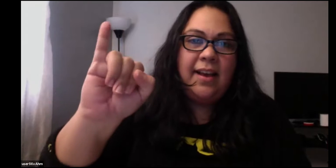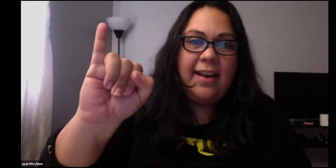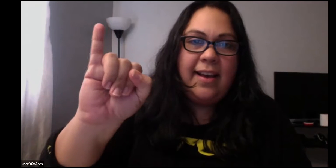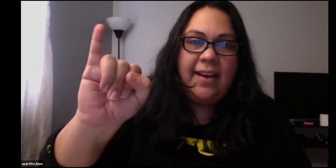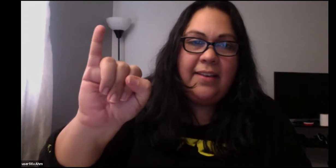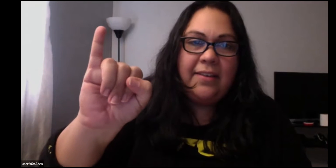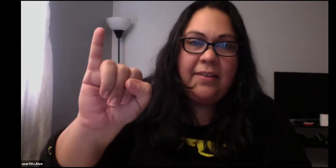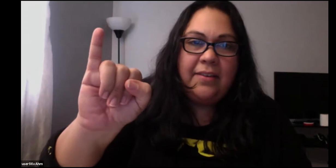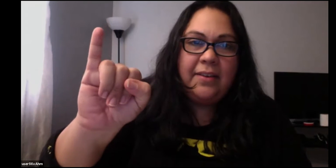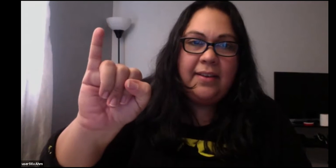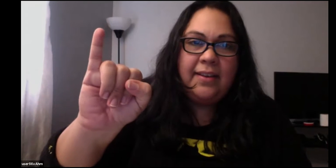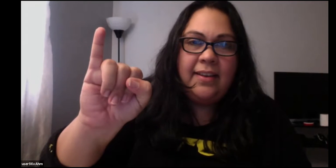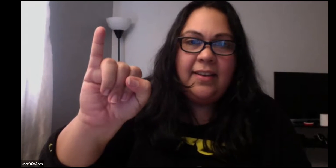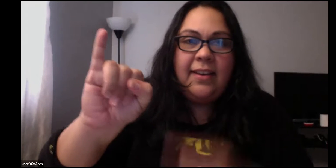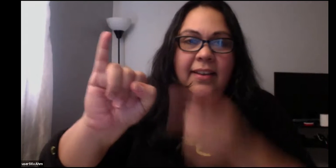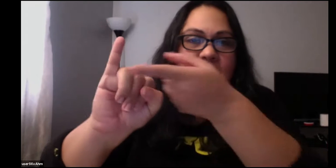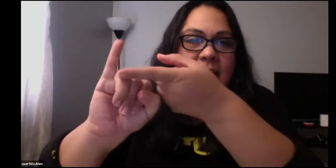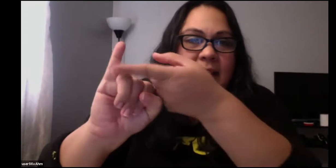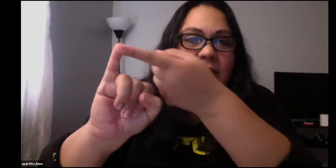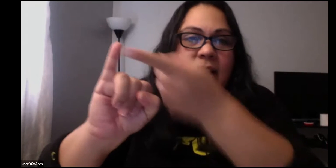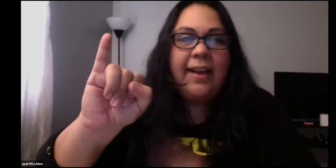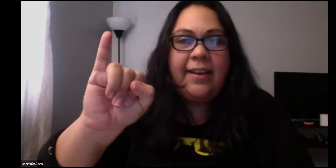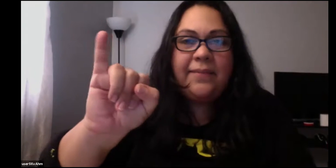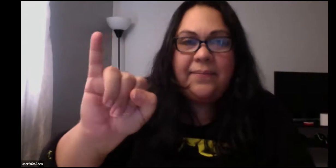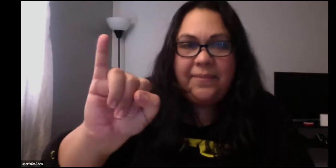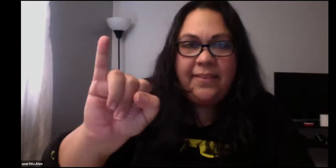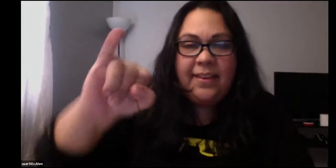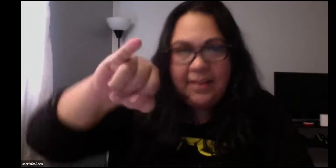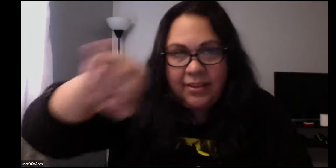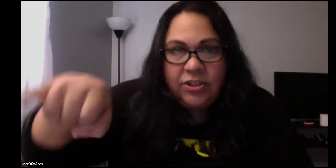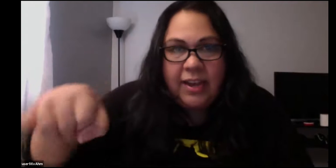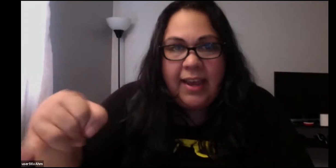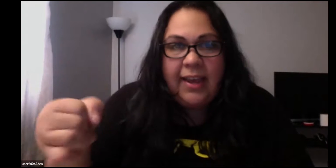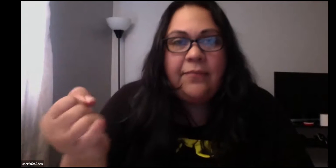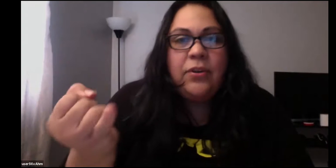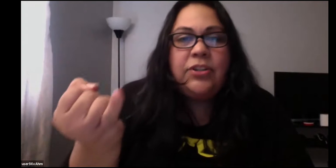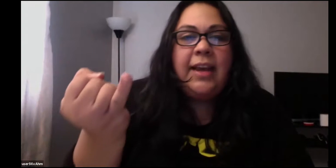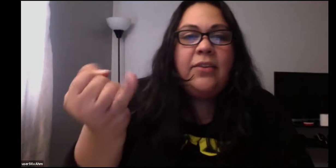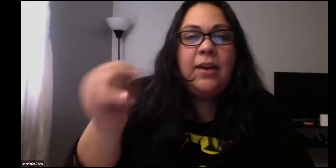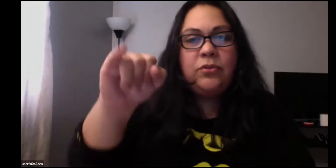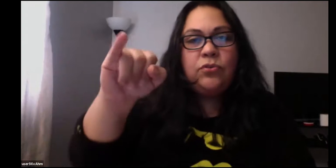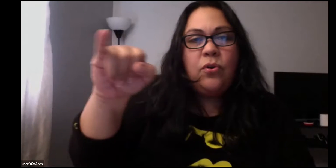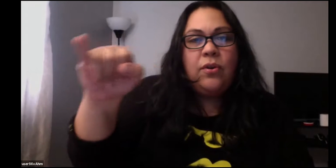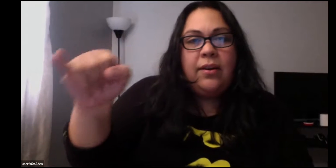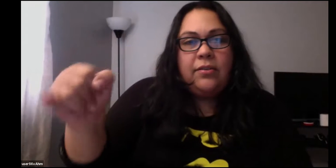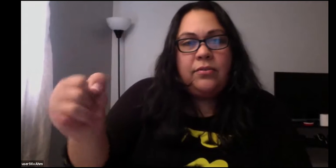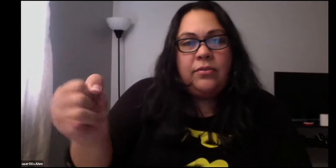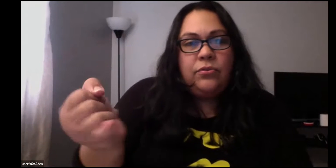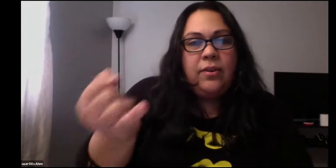I. It looks like a little I. J. For J, you have to draw it. You draw it in the